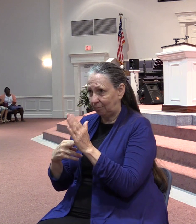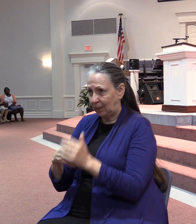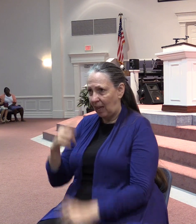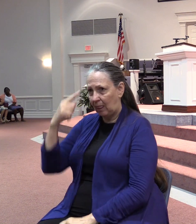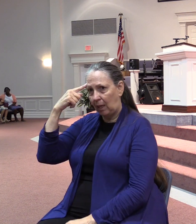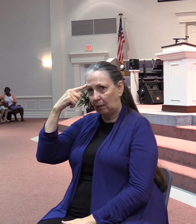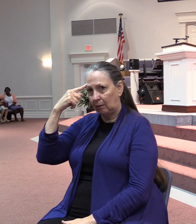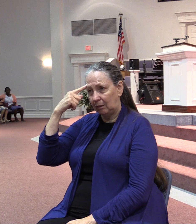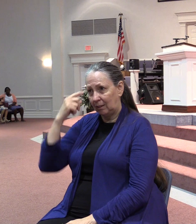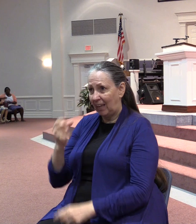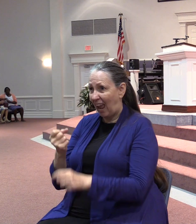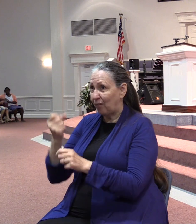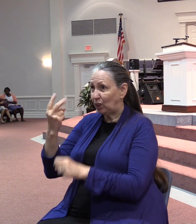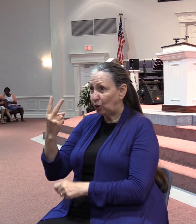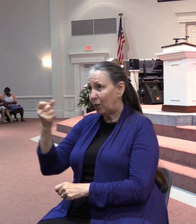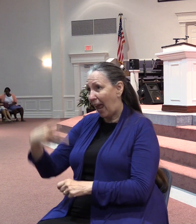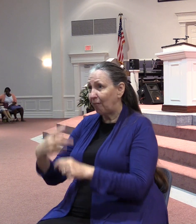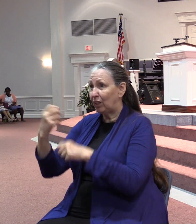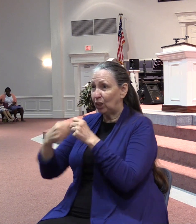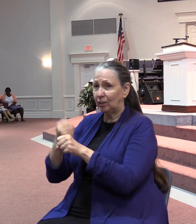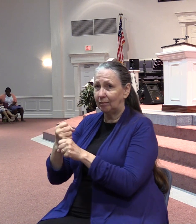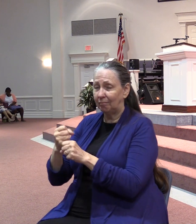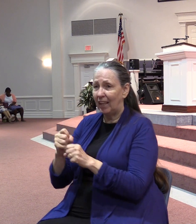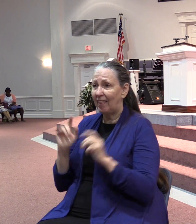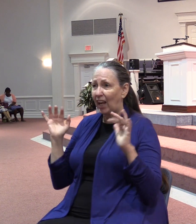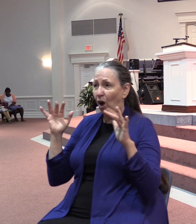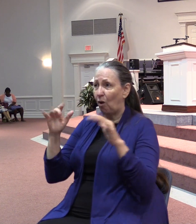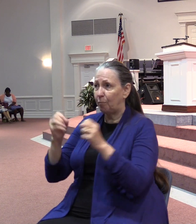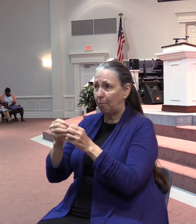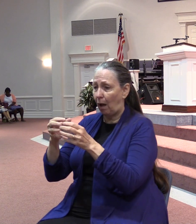about this. Every 2.5 years, they double.